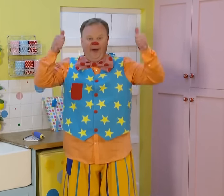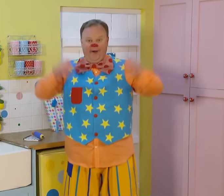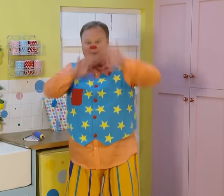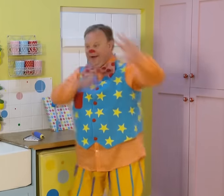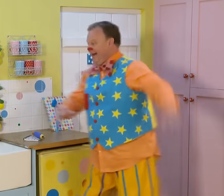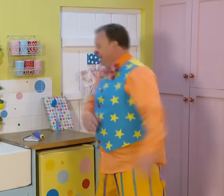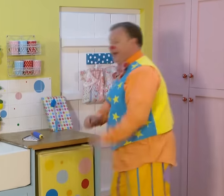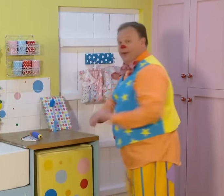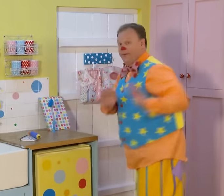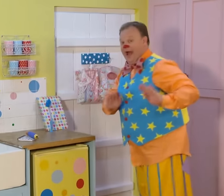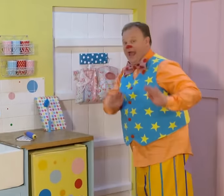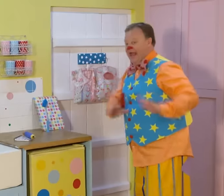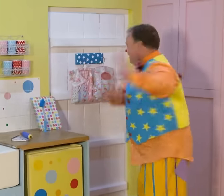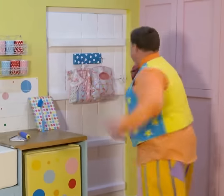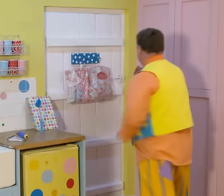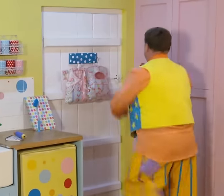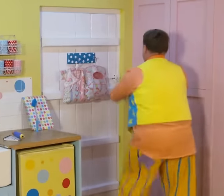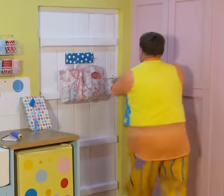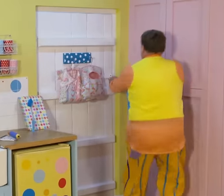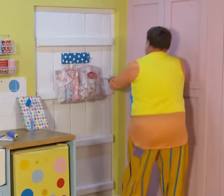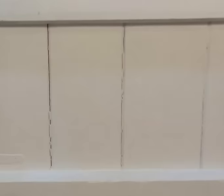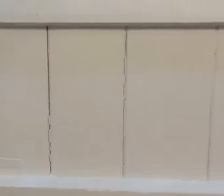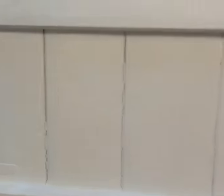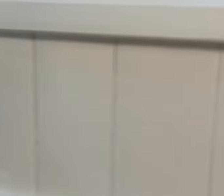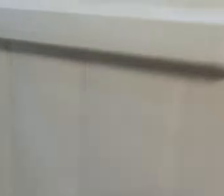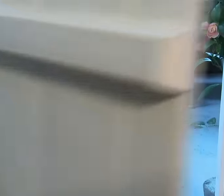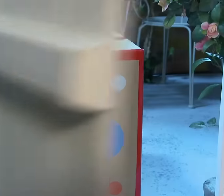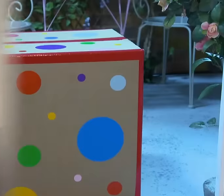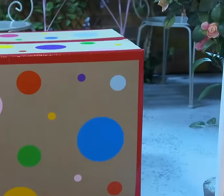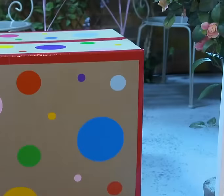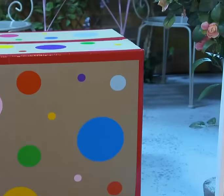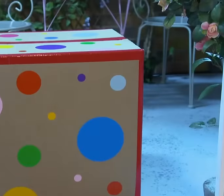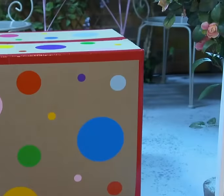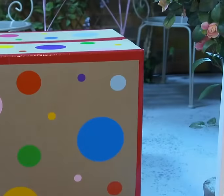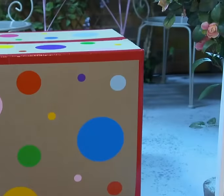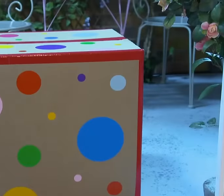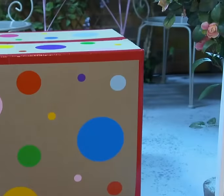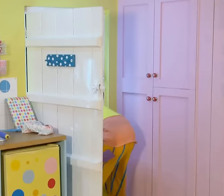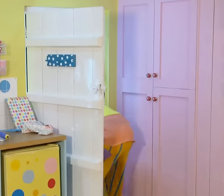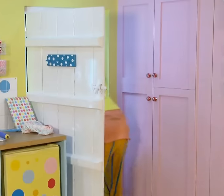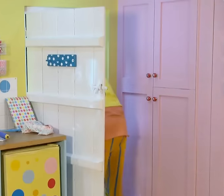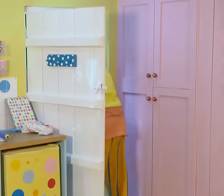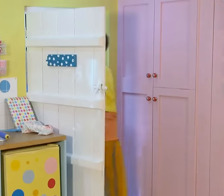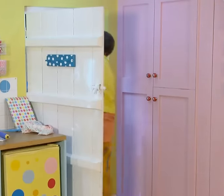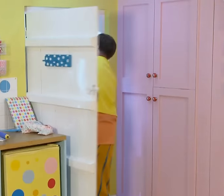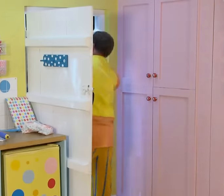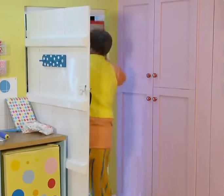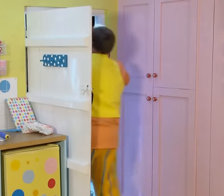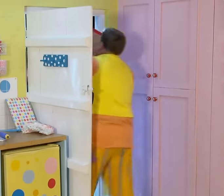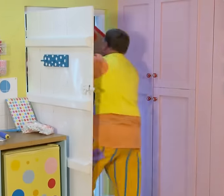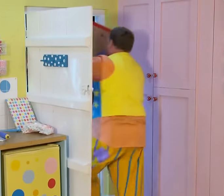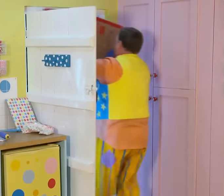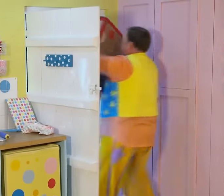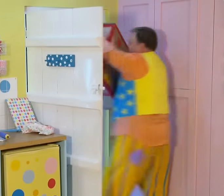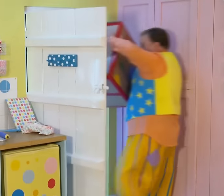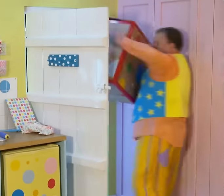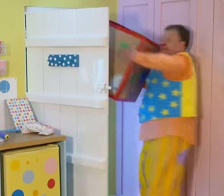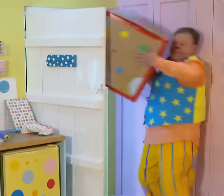Woohoo! Wait. Yeah.